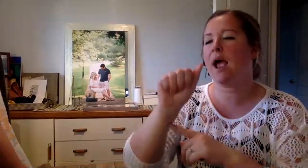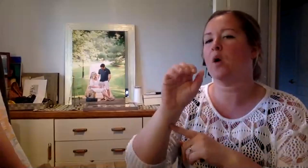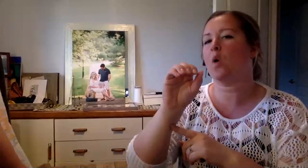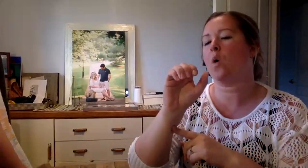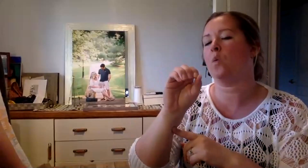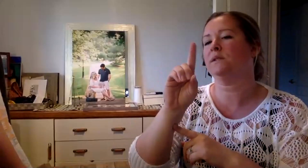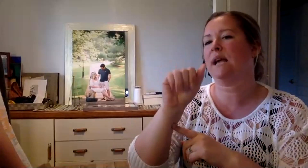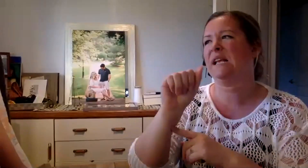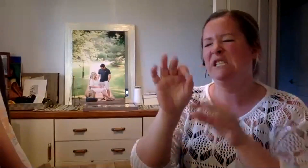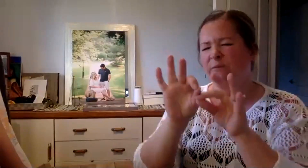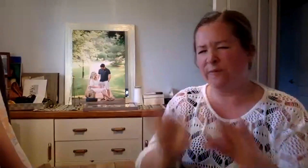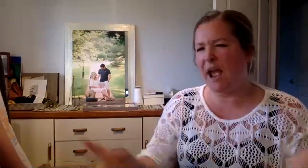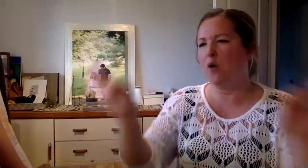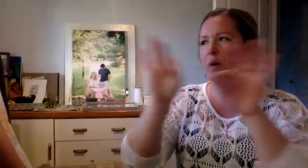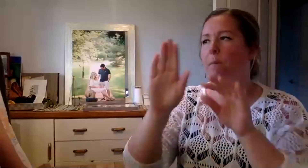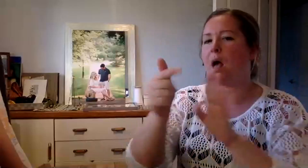that work?